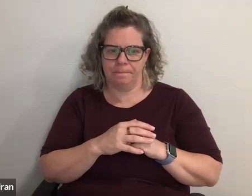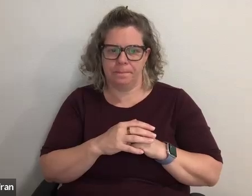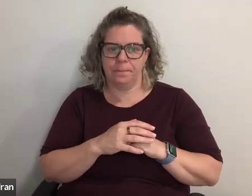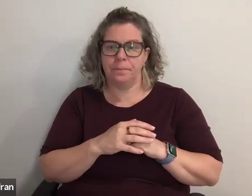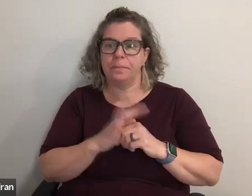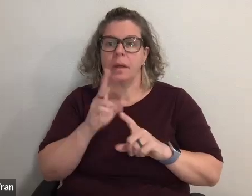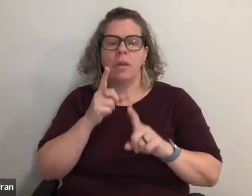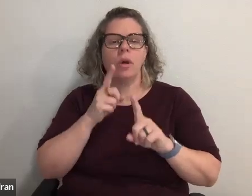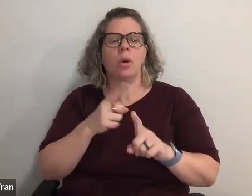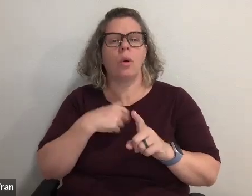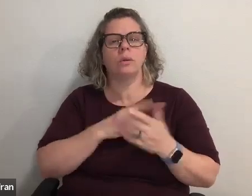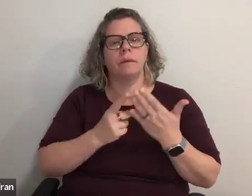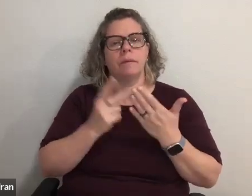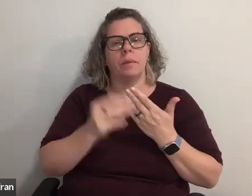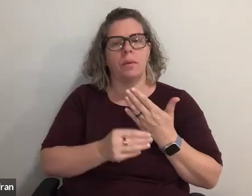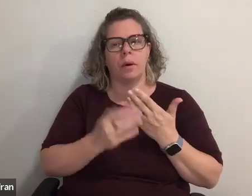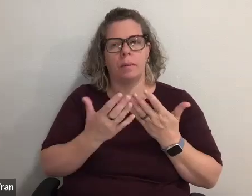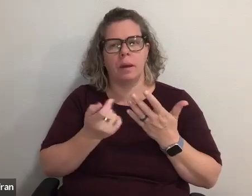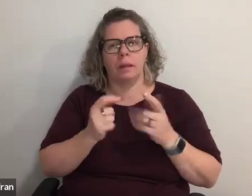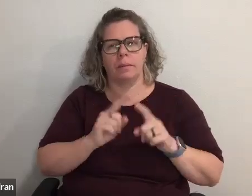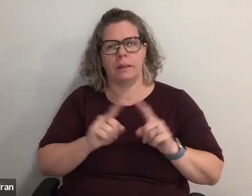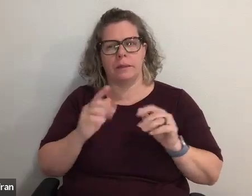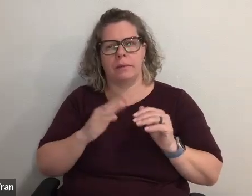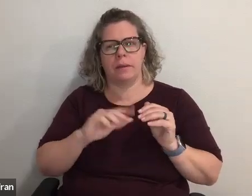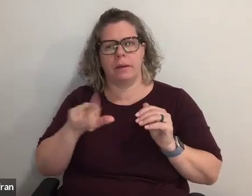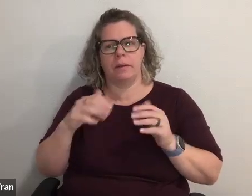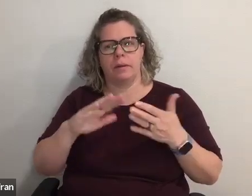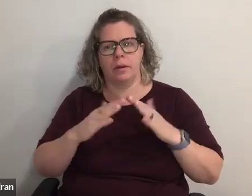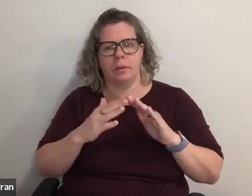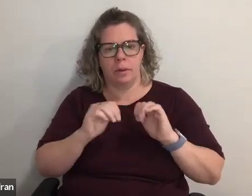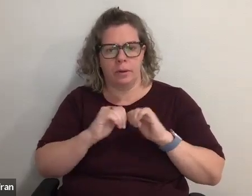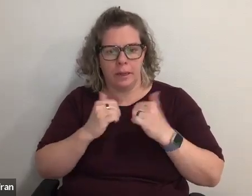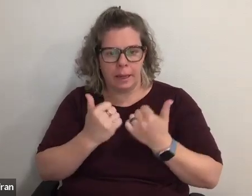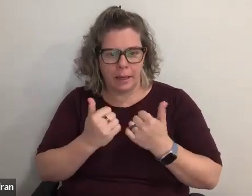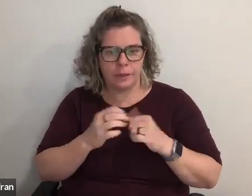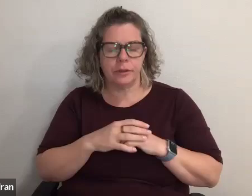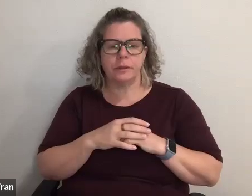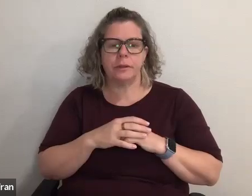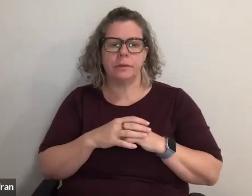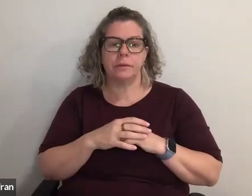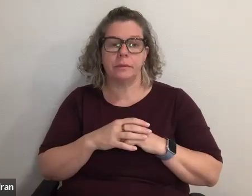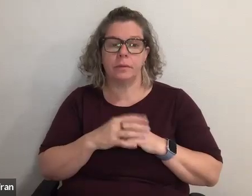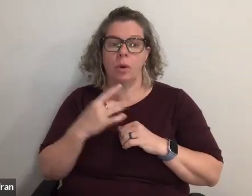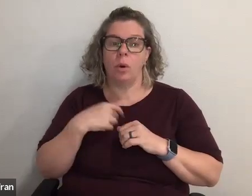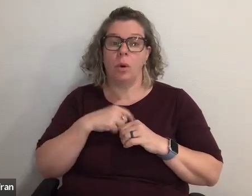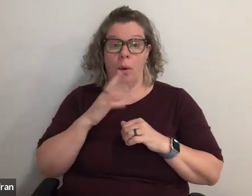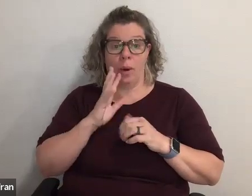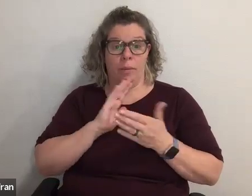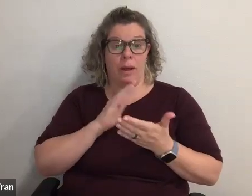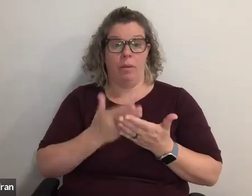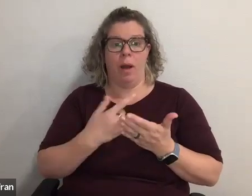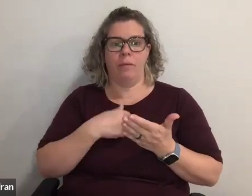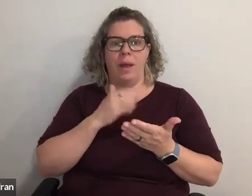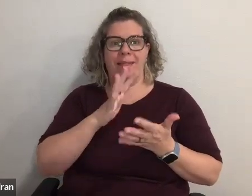All right, so goals of our program that may be a little bit different than some other community agencies. First and foremost, we want to help